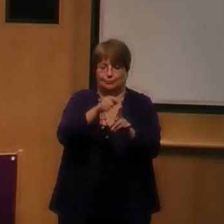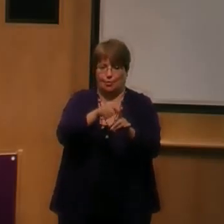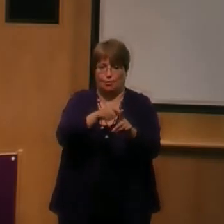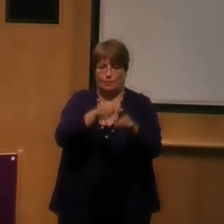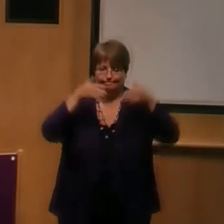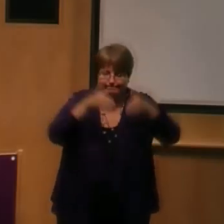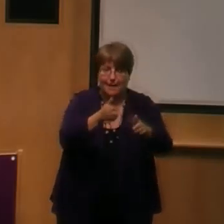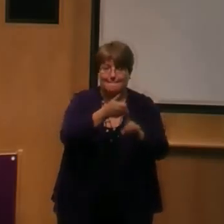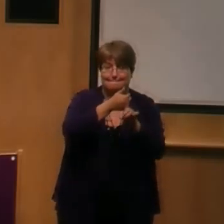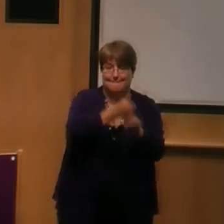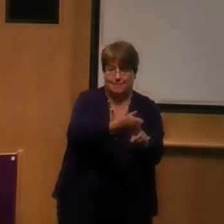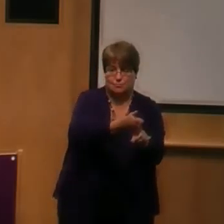administrator,